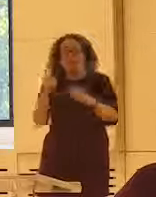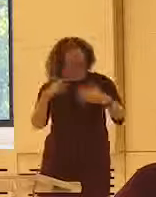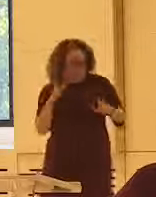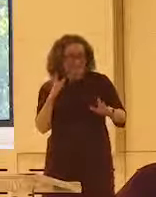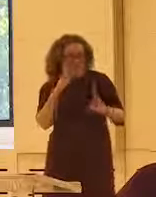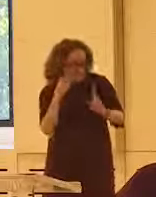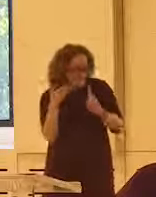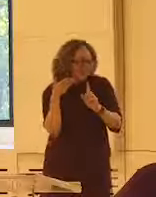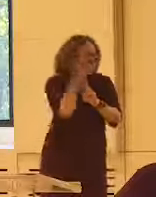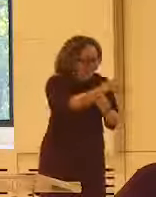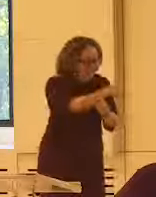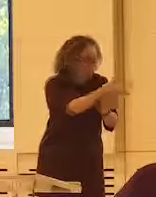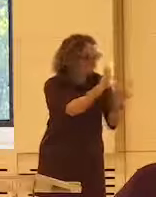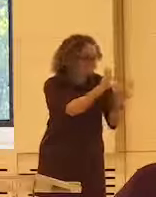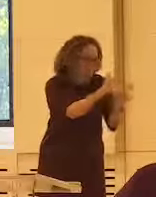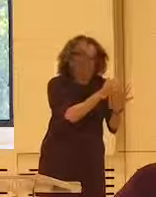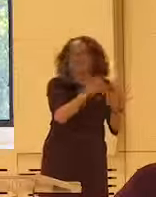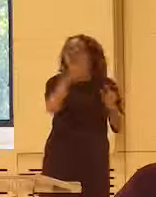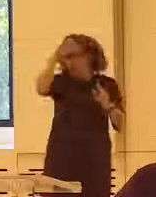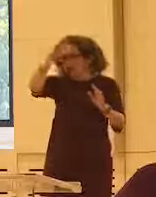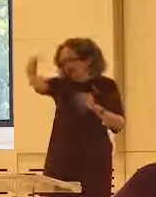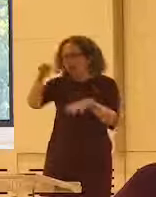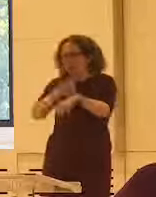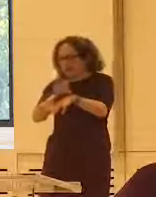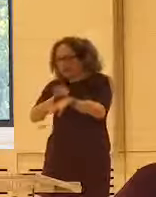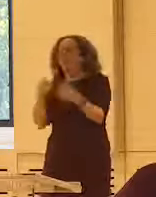in BSL.